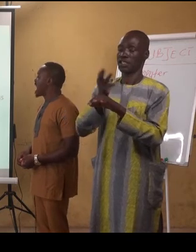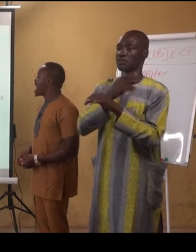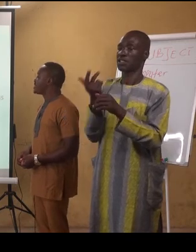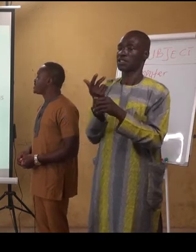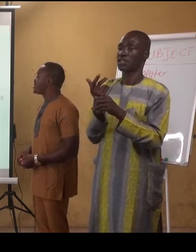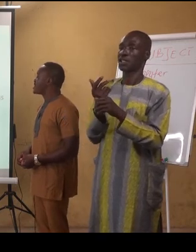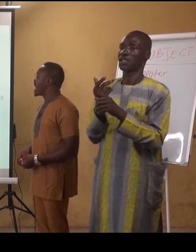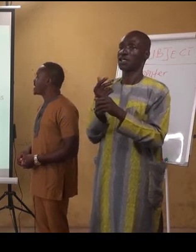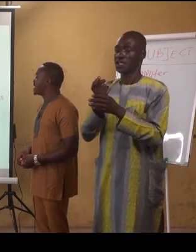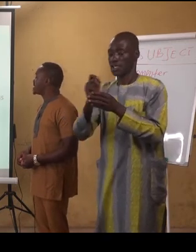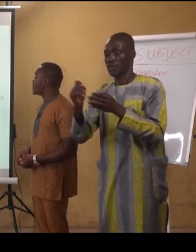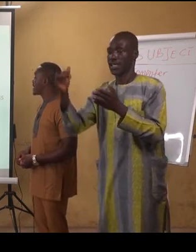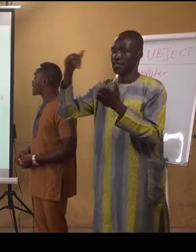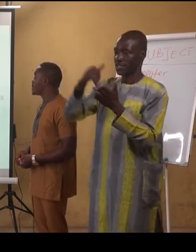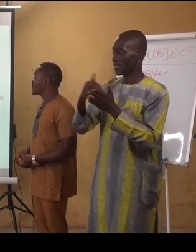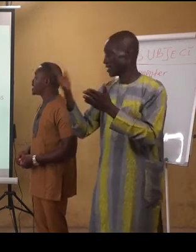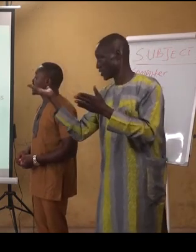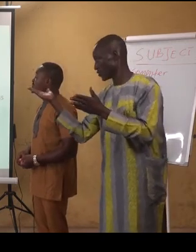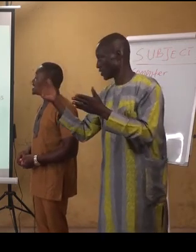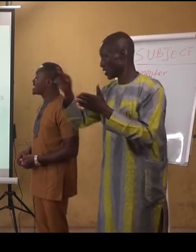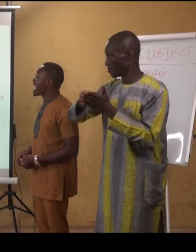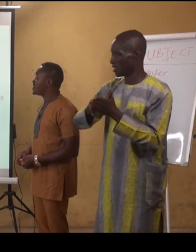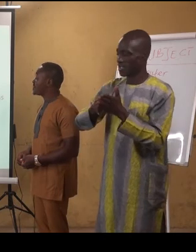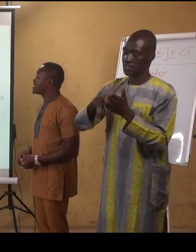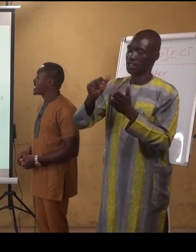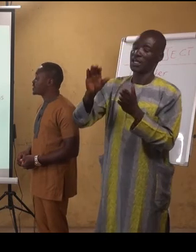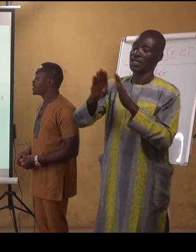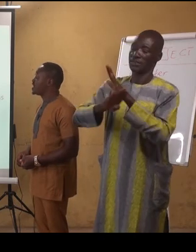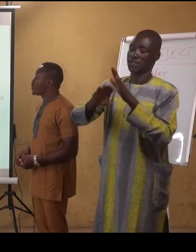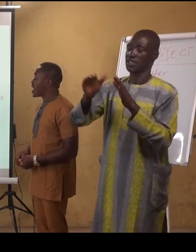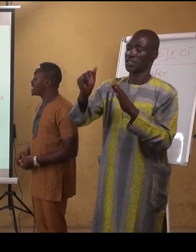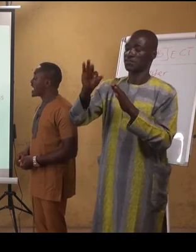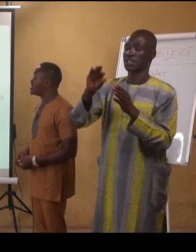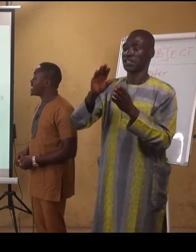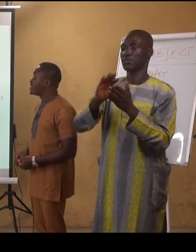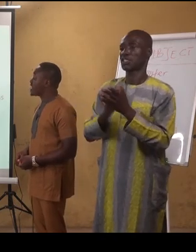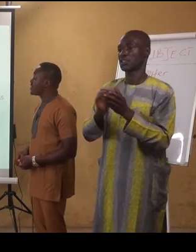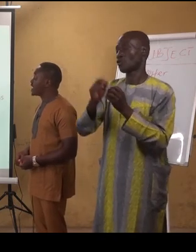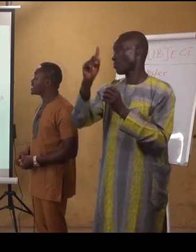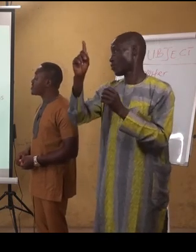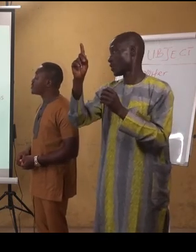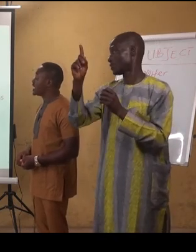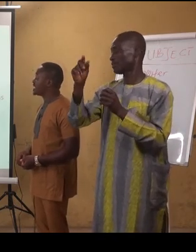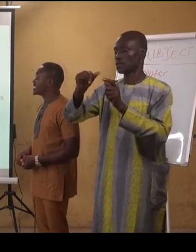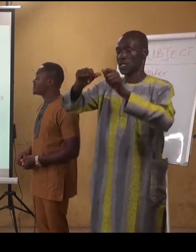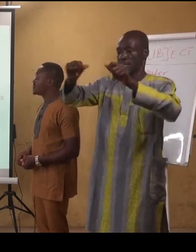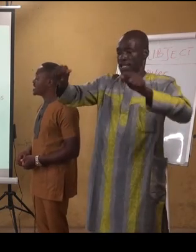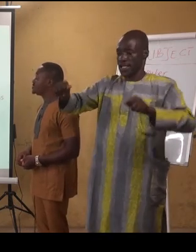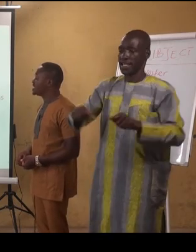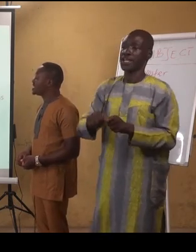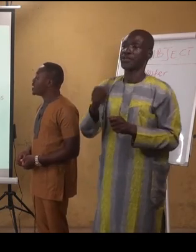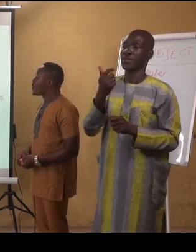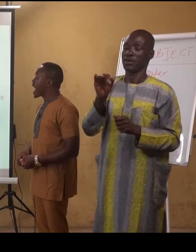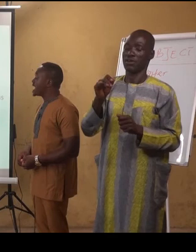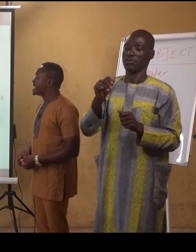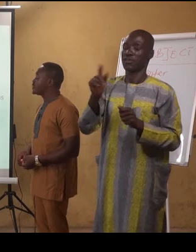following algebraic expression as basic arithmetic expression. 1, area of a rectangle, length times